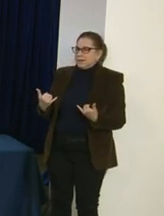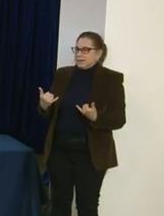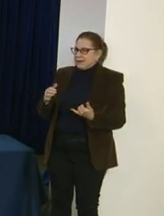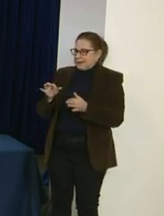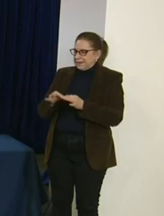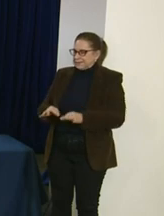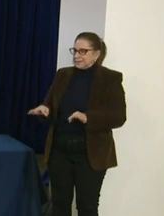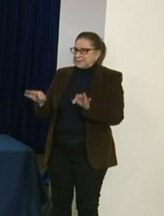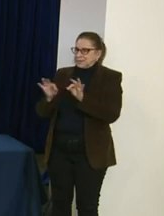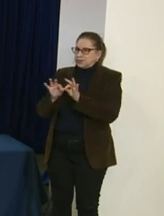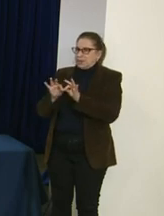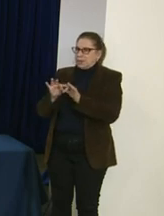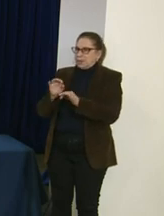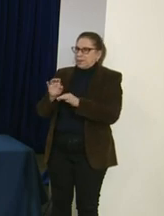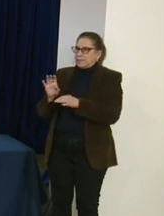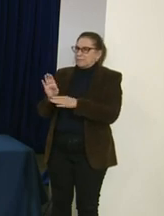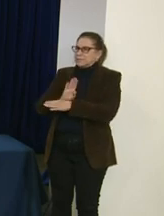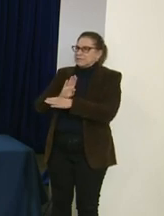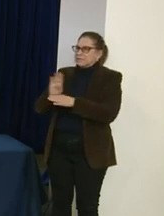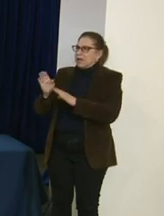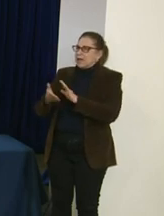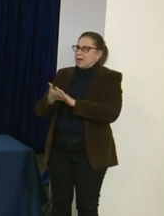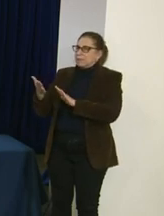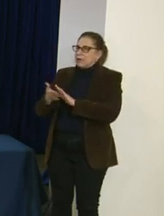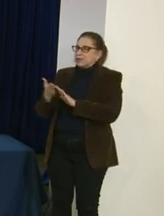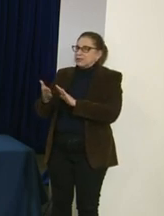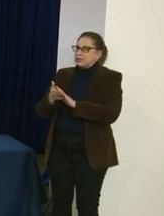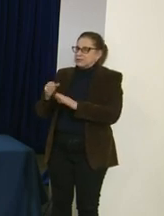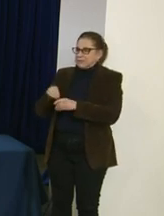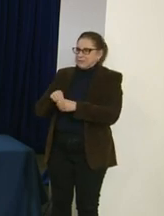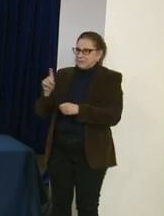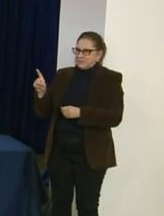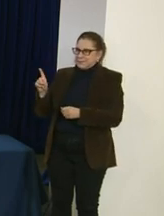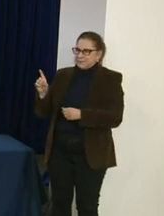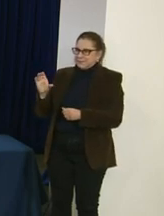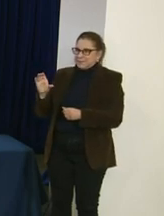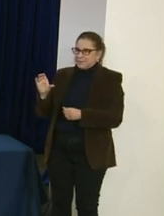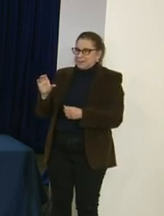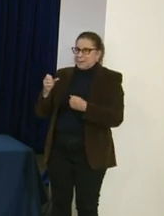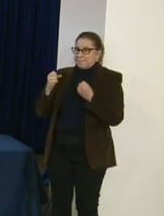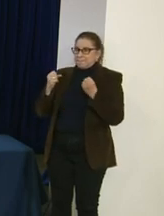operation in the district. Many of you have heard different